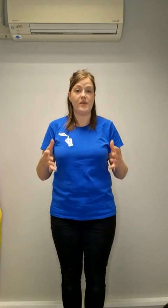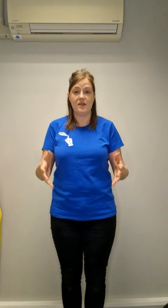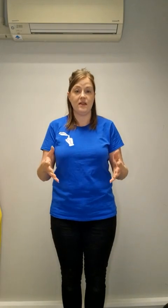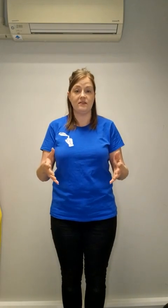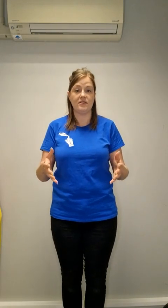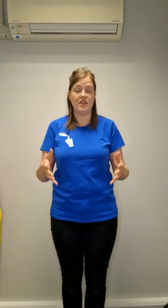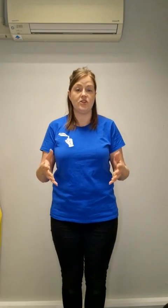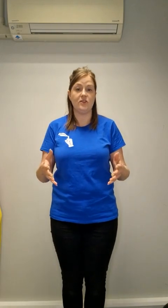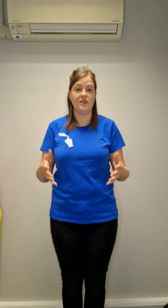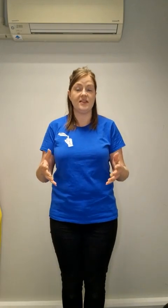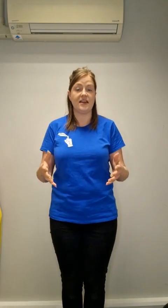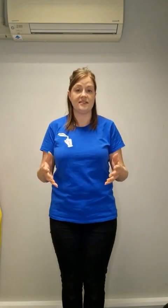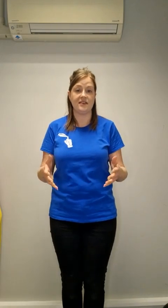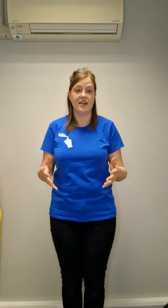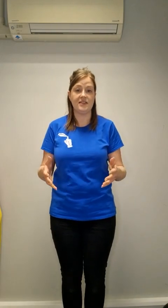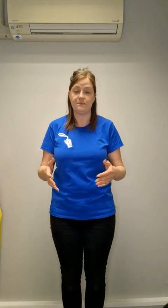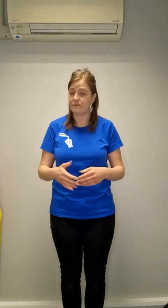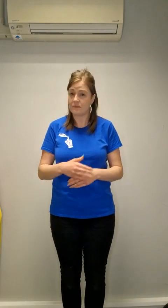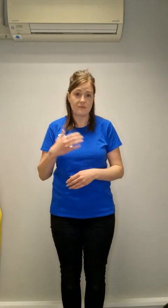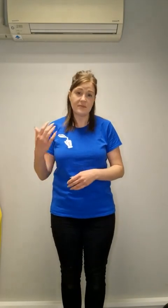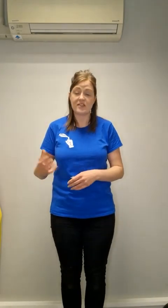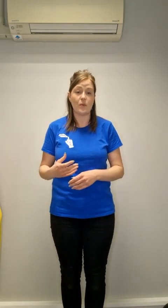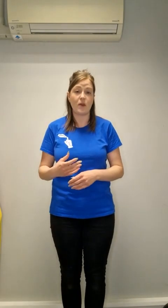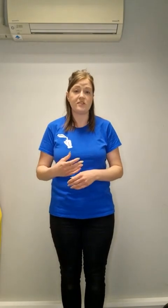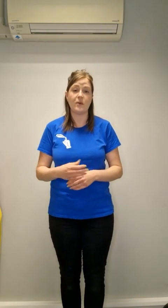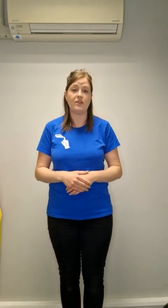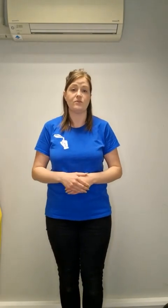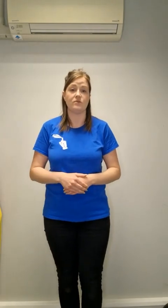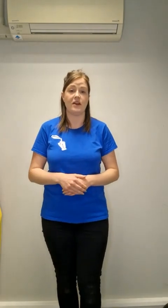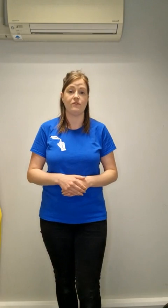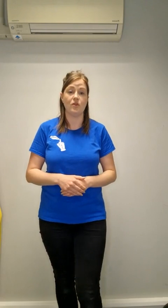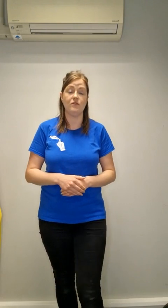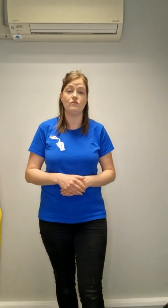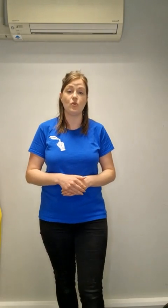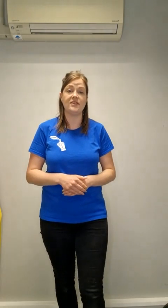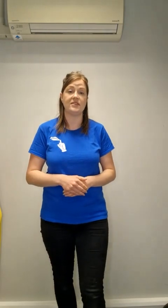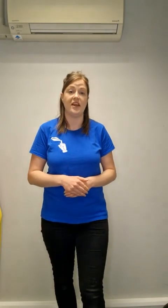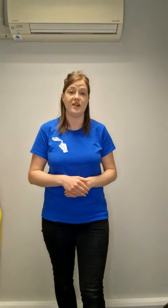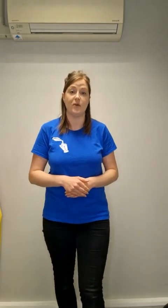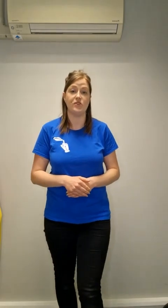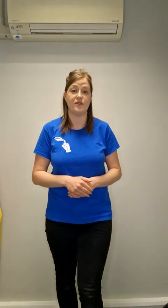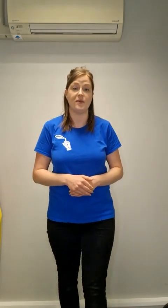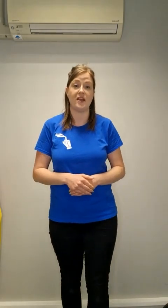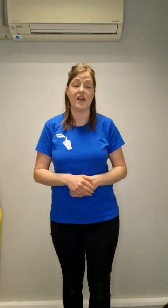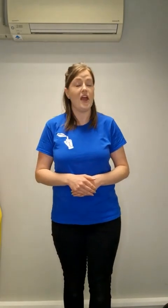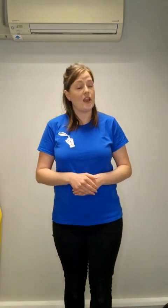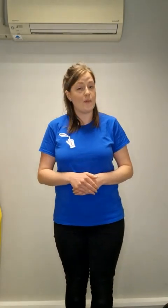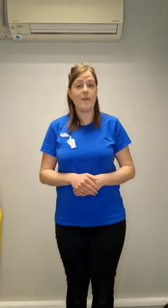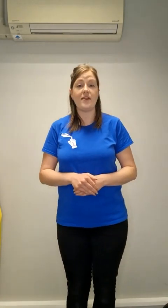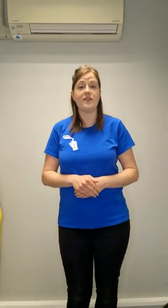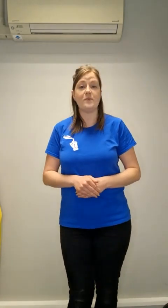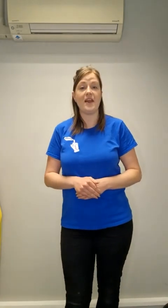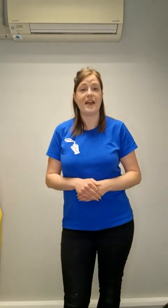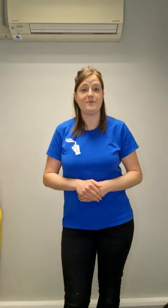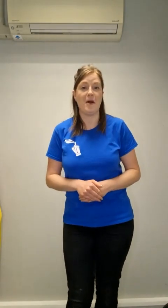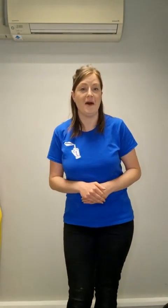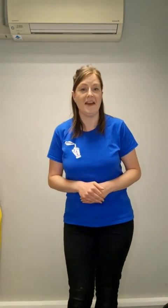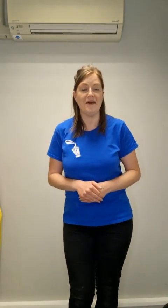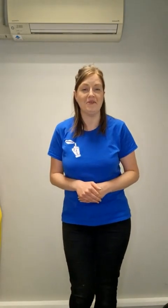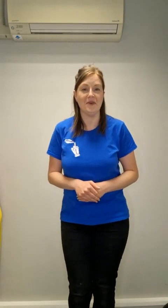be teaching you these, as I said. So I'm going to break those all down for you, and if you've joined us at any point during the week, you're probably going to be an expert by now on what all of